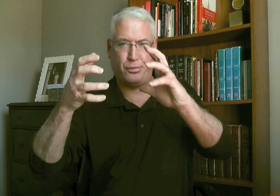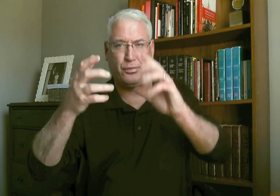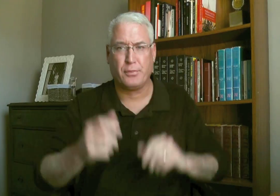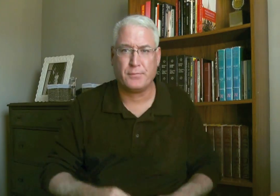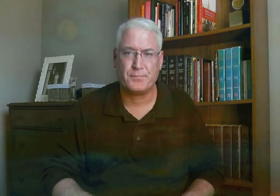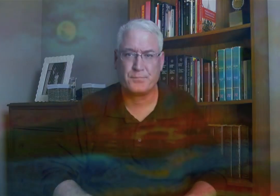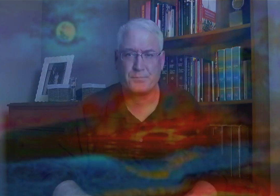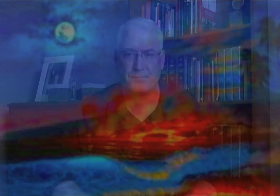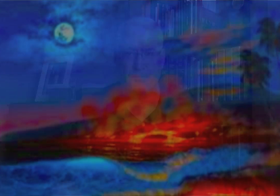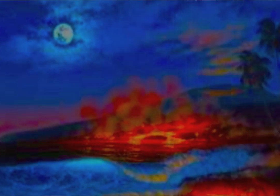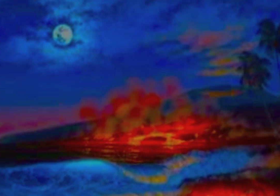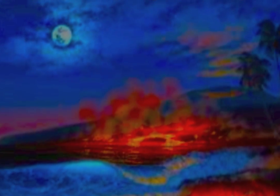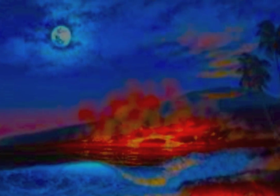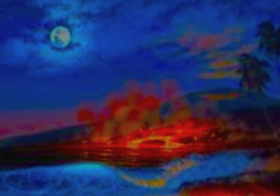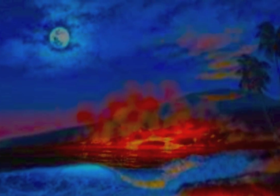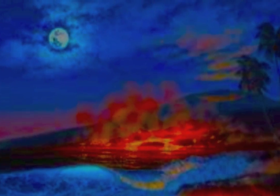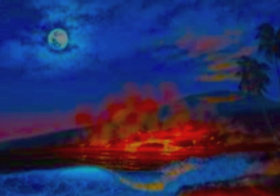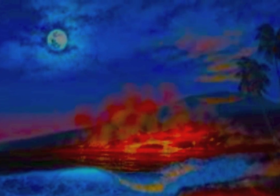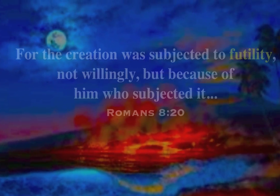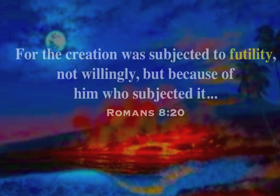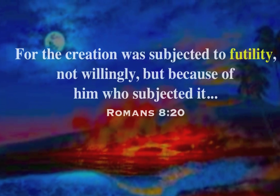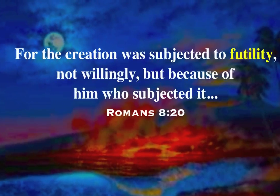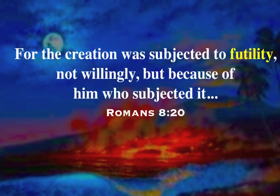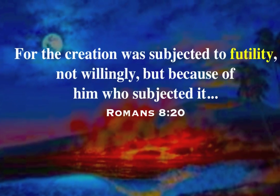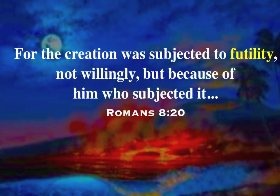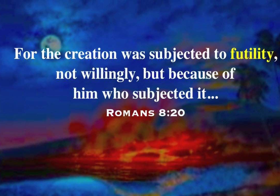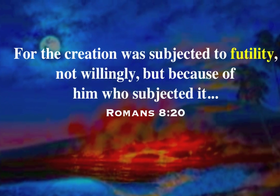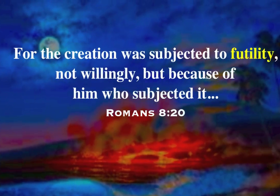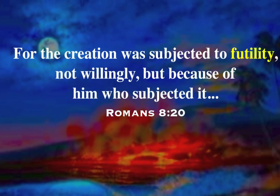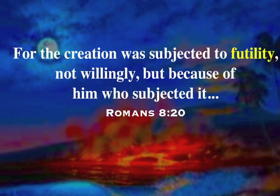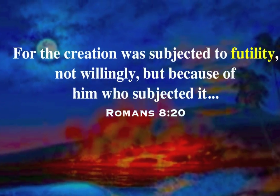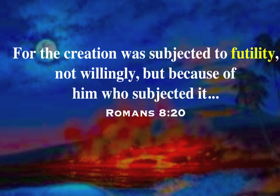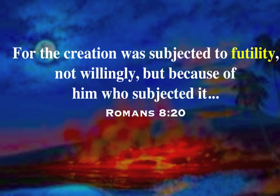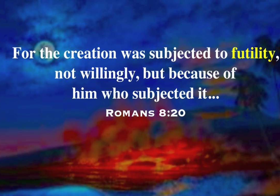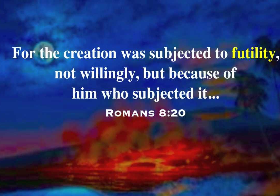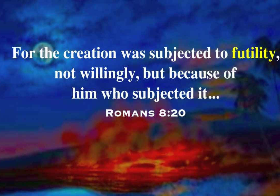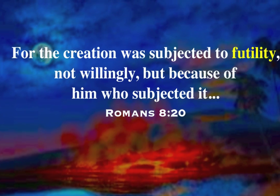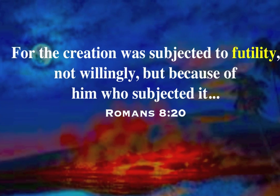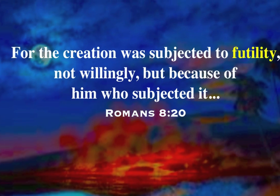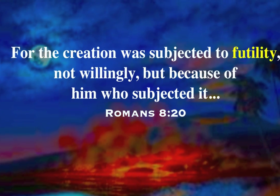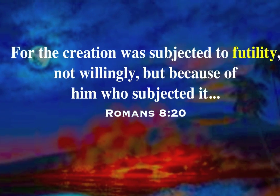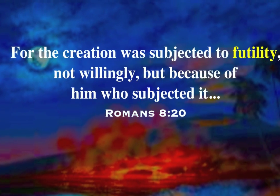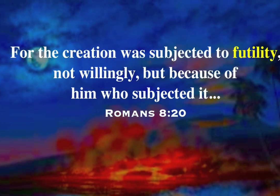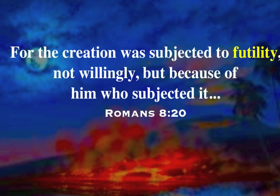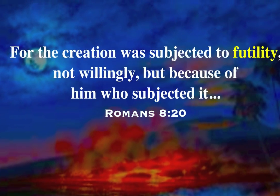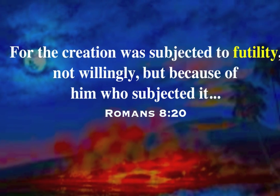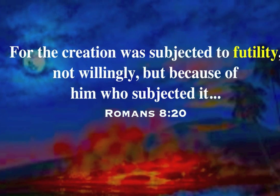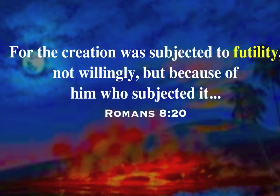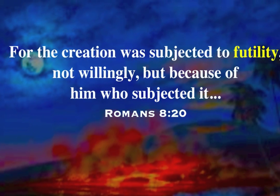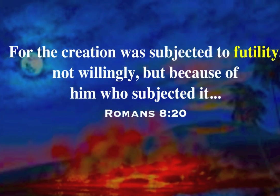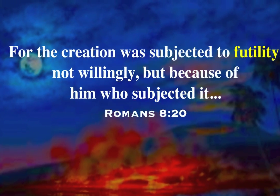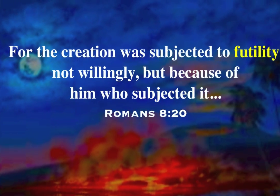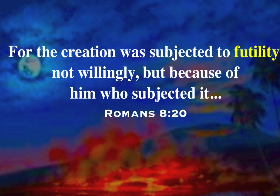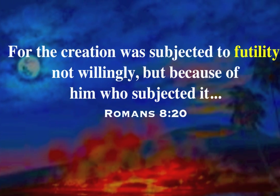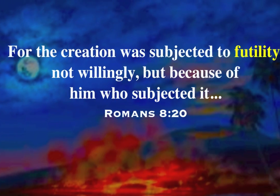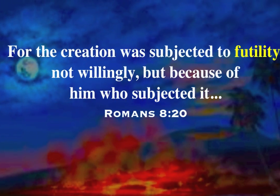creation was askew. For the creation was subjected to futility, not willingly, but because of him